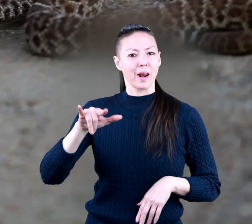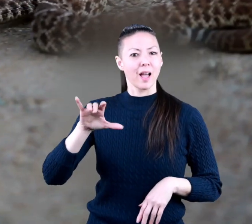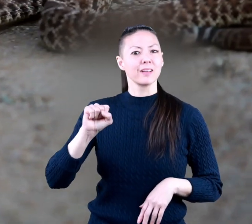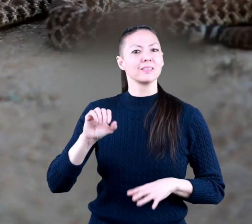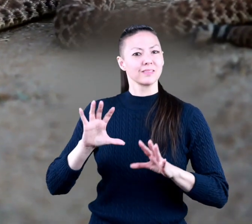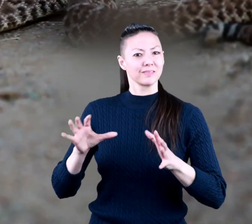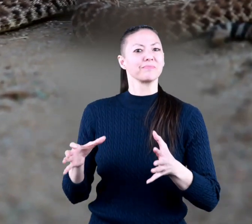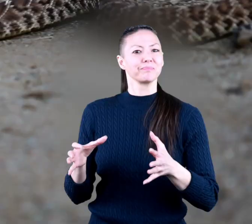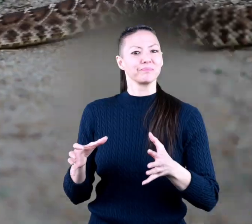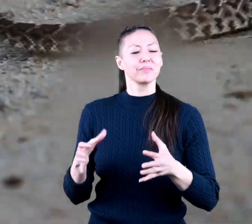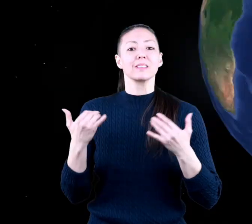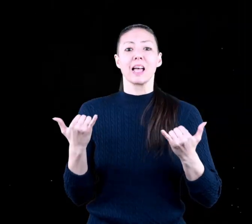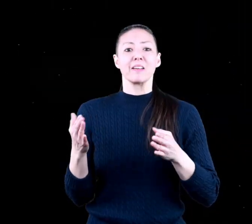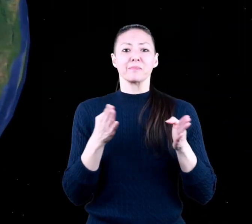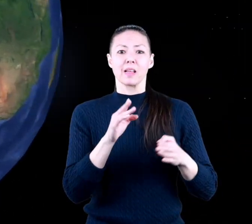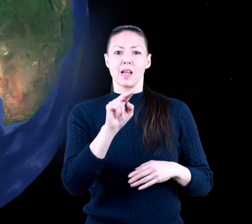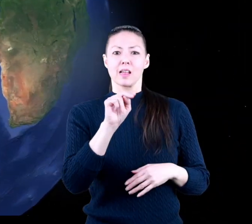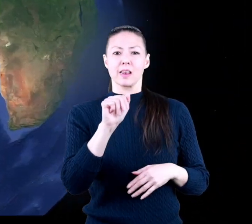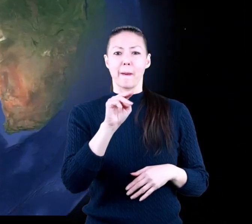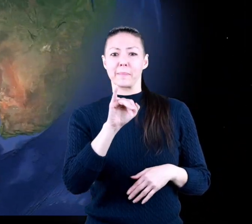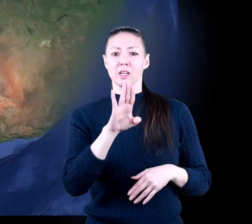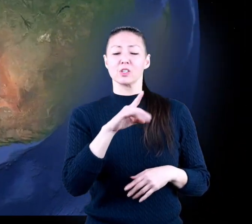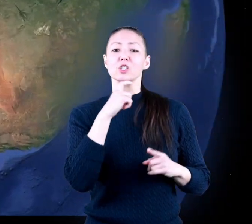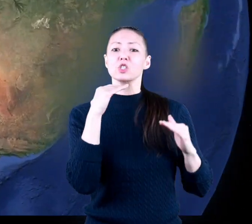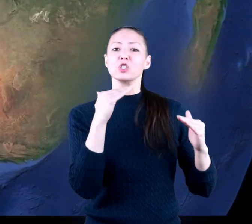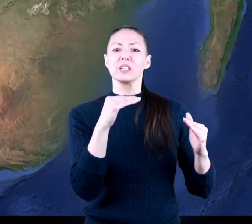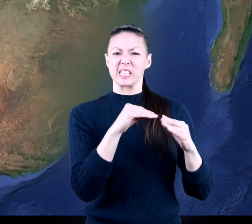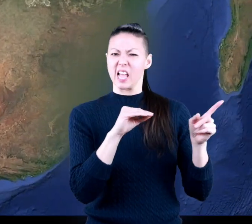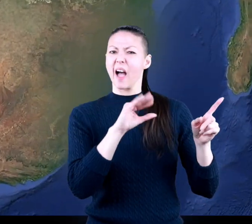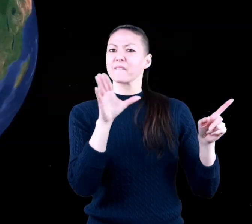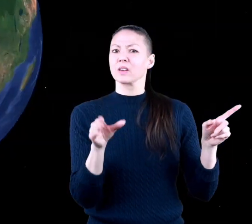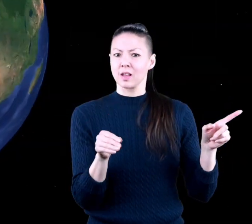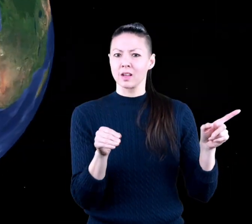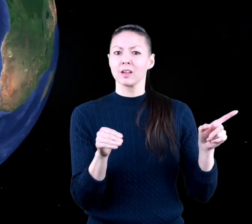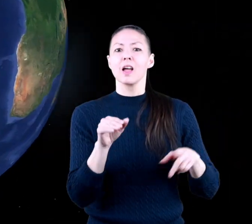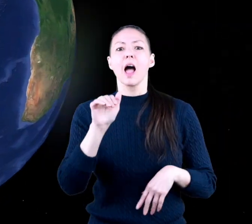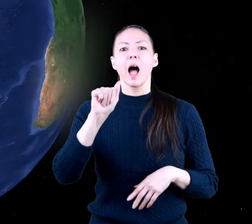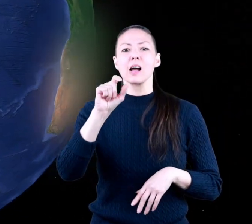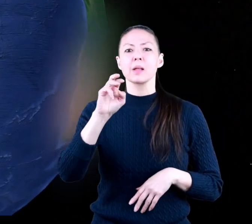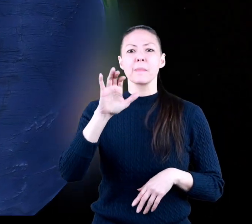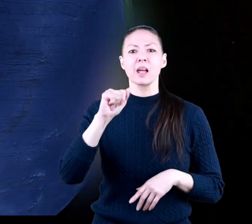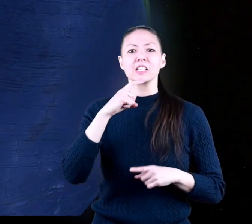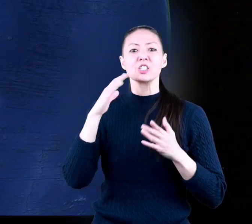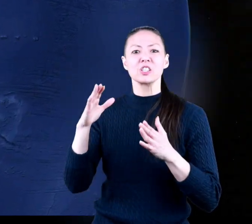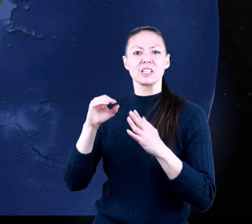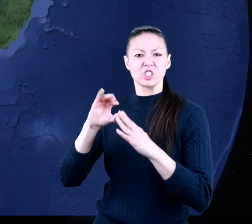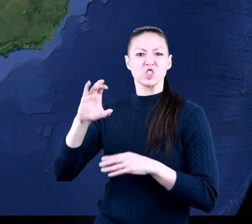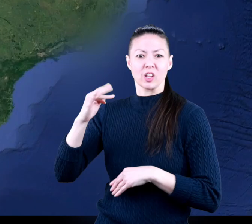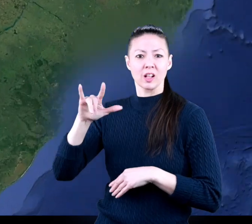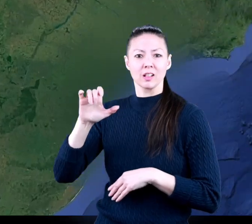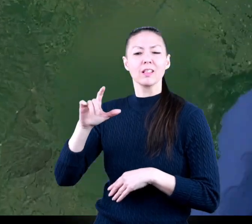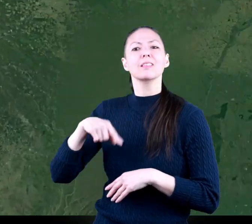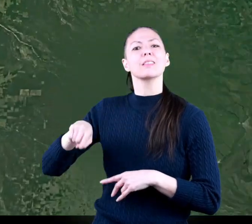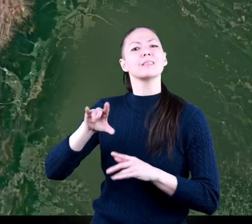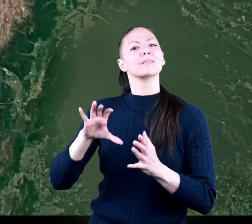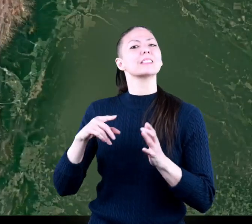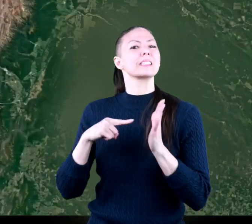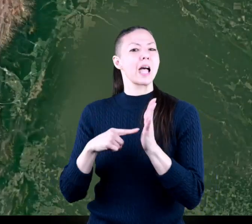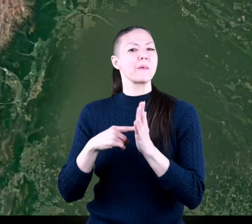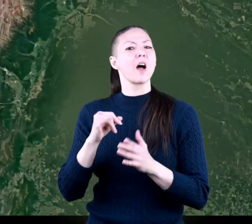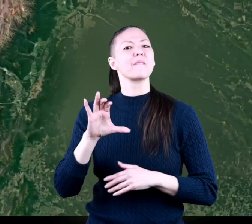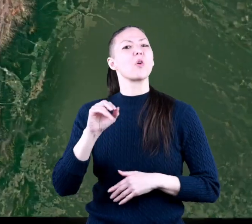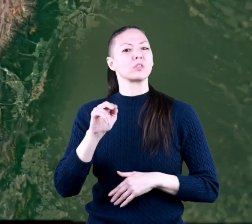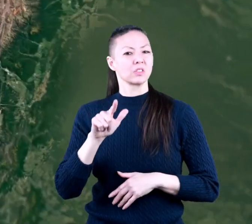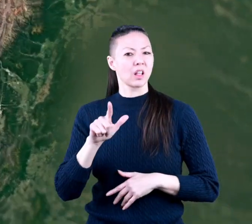and reptiles. The Namib Desert in Africa and the Atacama Desert in Chile are examples of